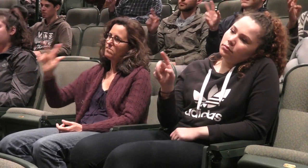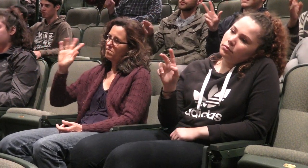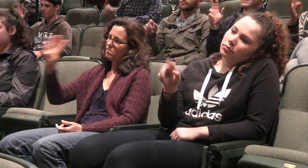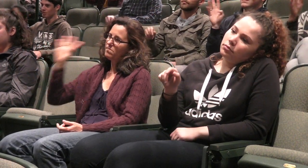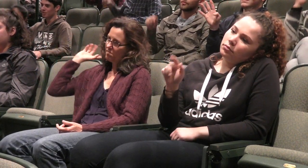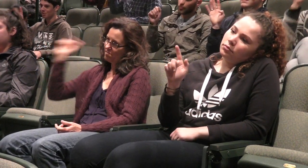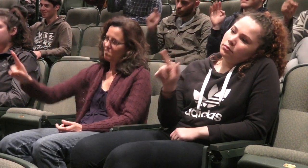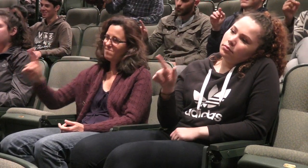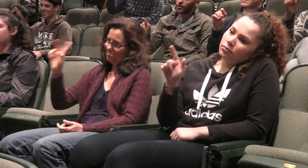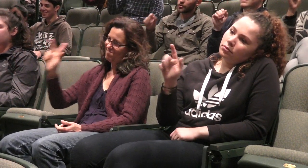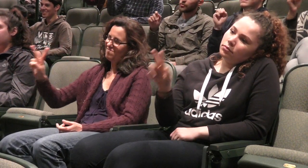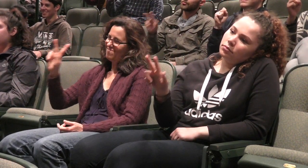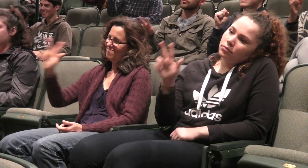4.